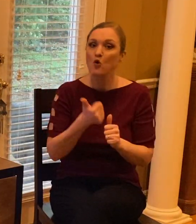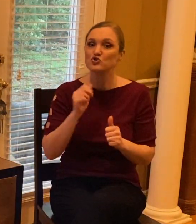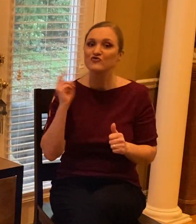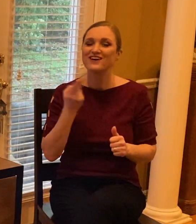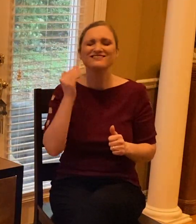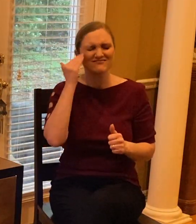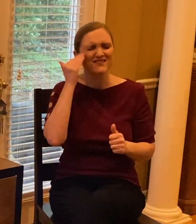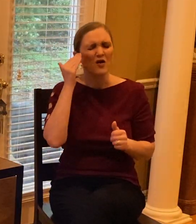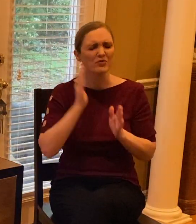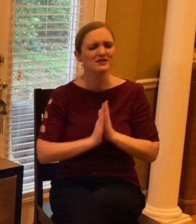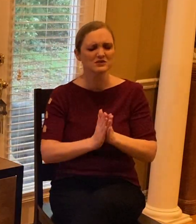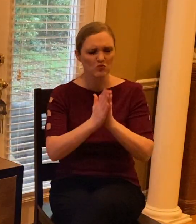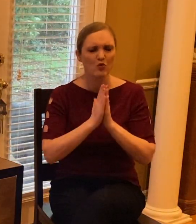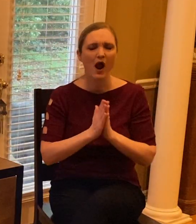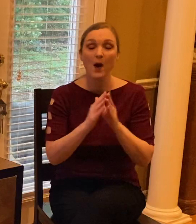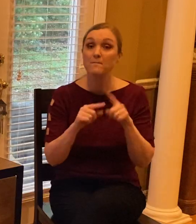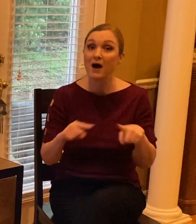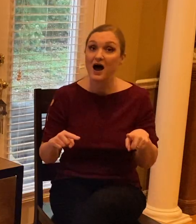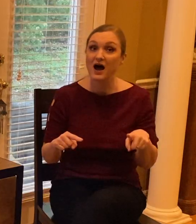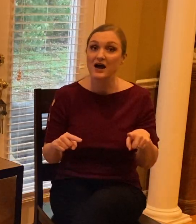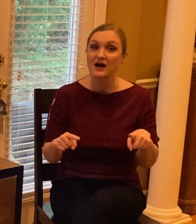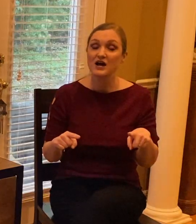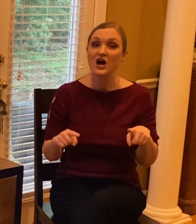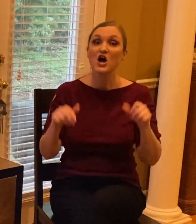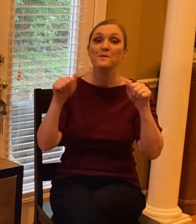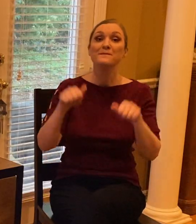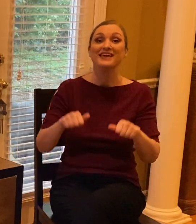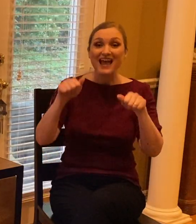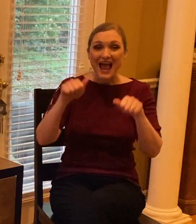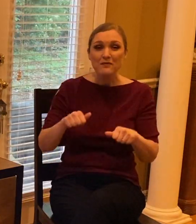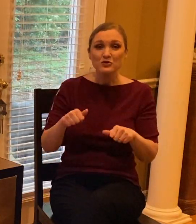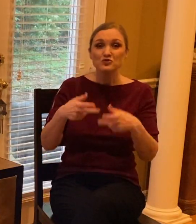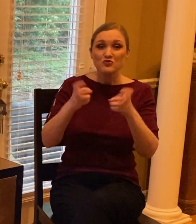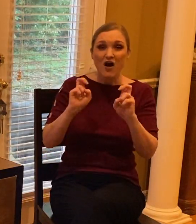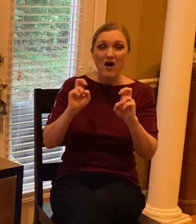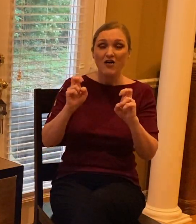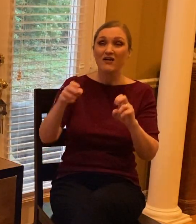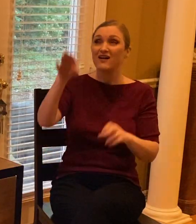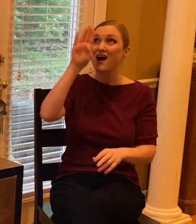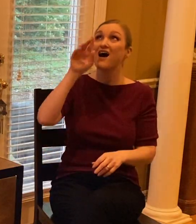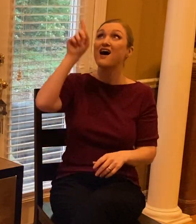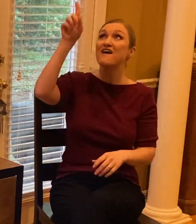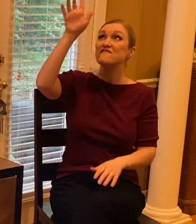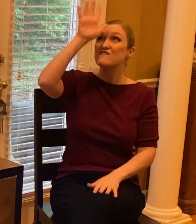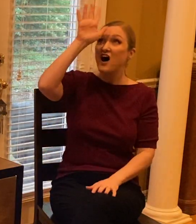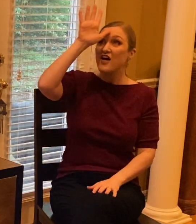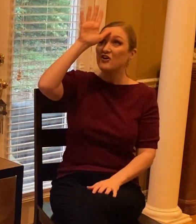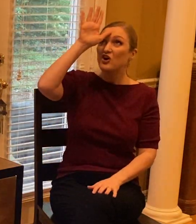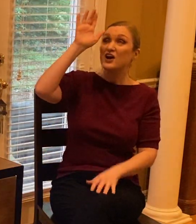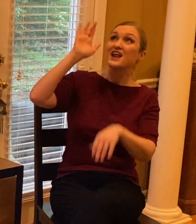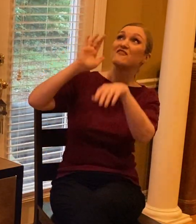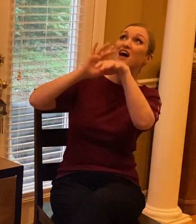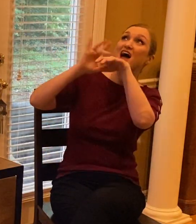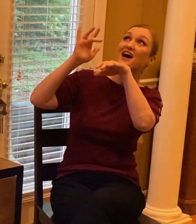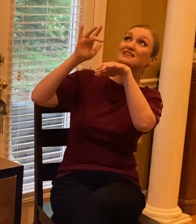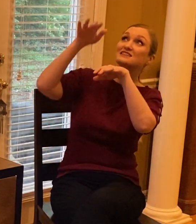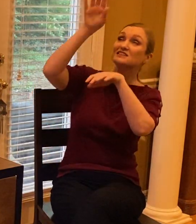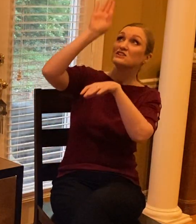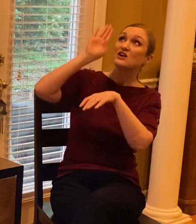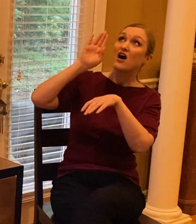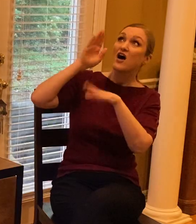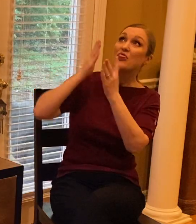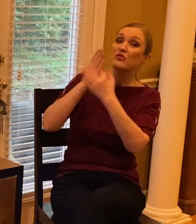us know this prayer, but just being able to call God Father and to have access to God through